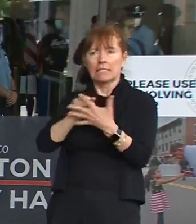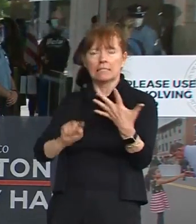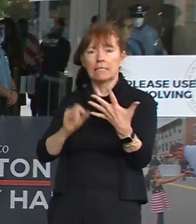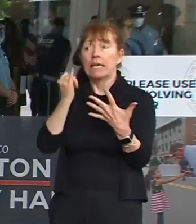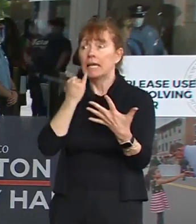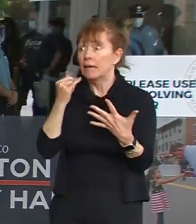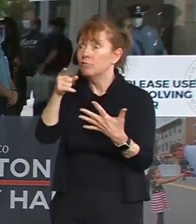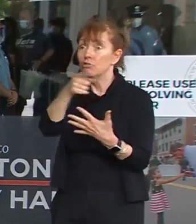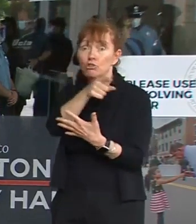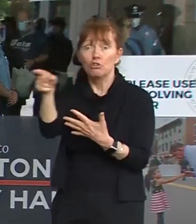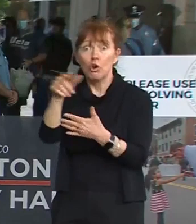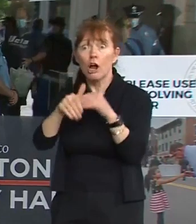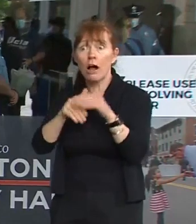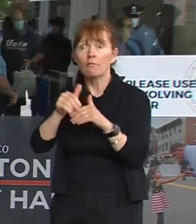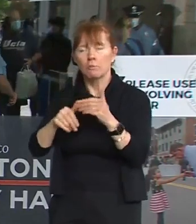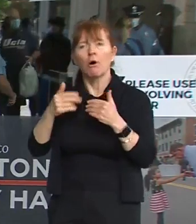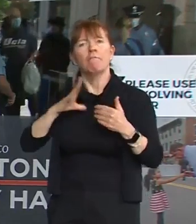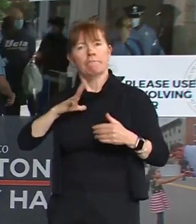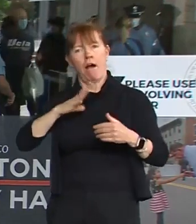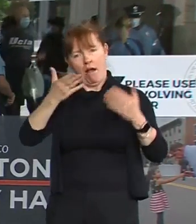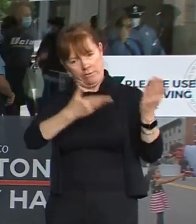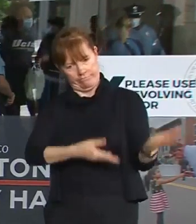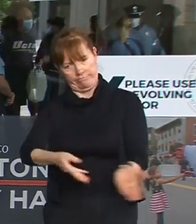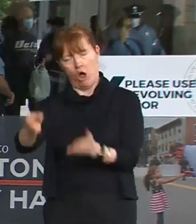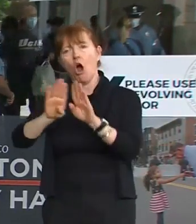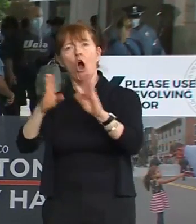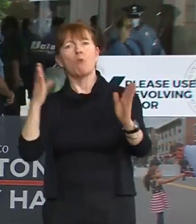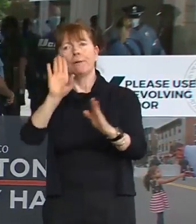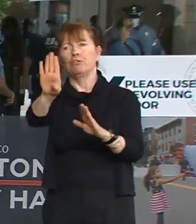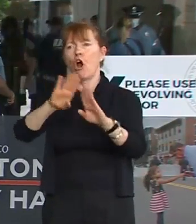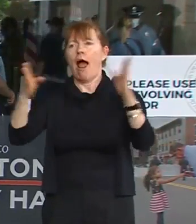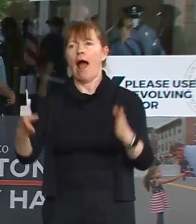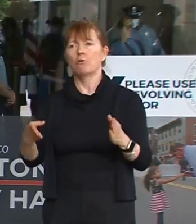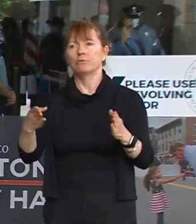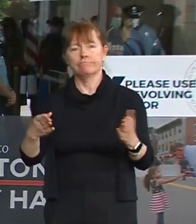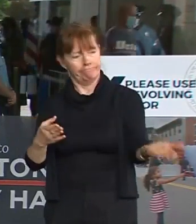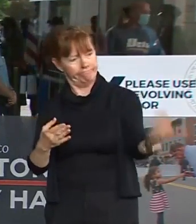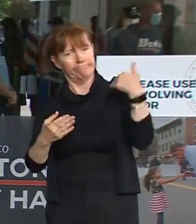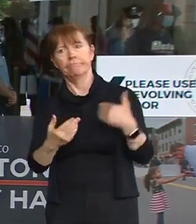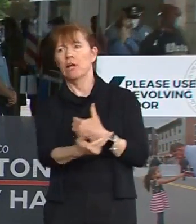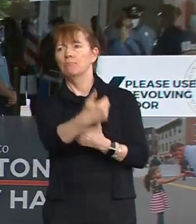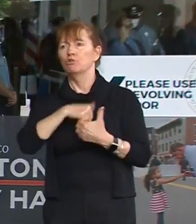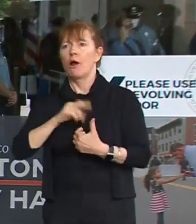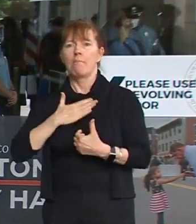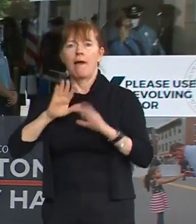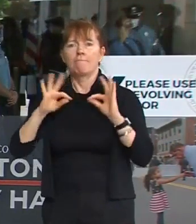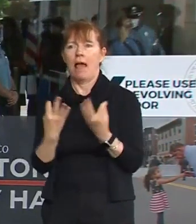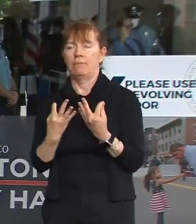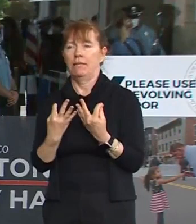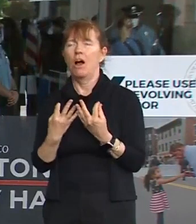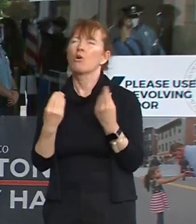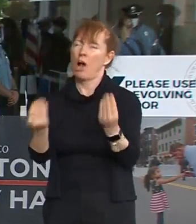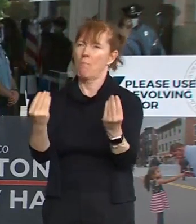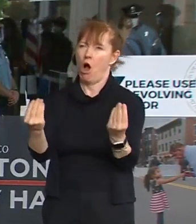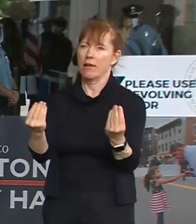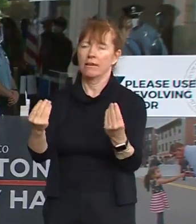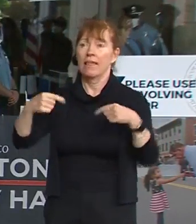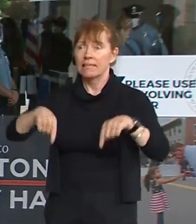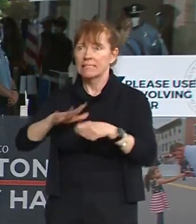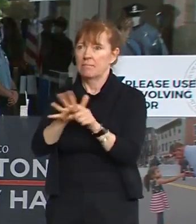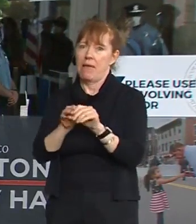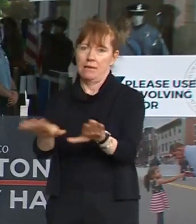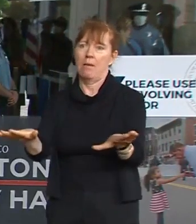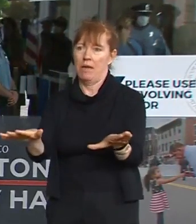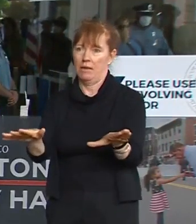comfortable releasing, let them stay in your house with your family. Now let's see if things would change. Come on. We're in the middle of a